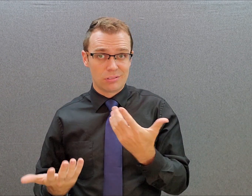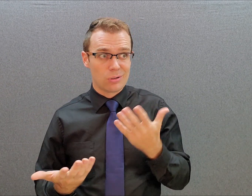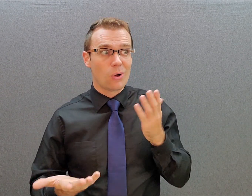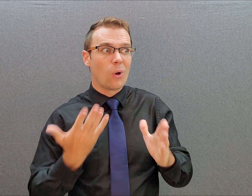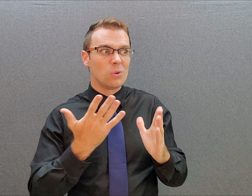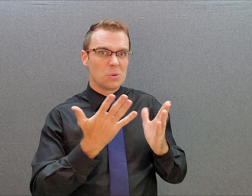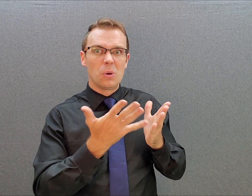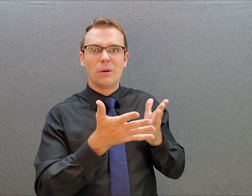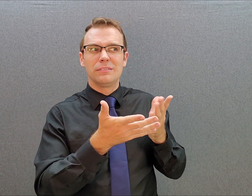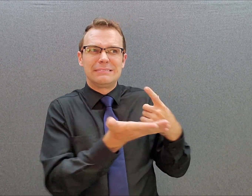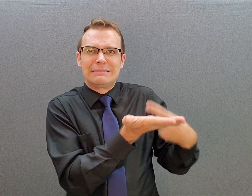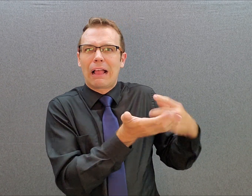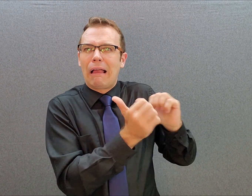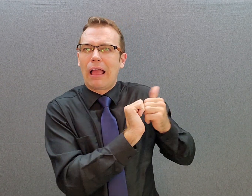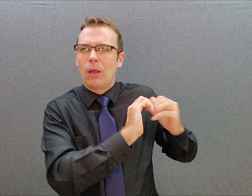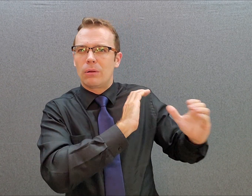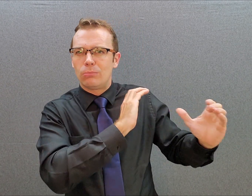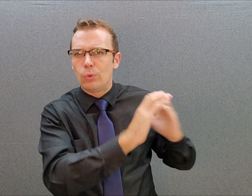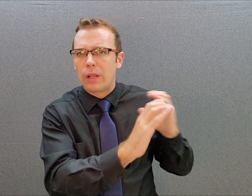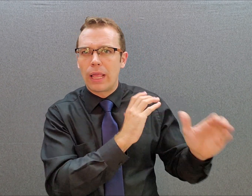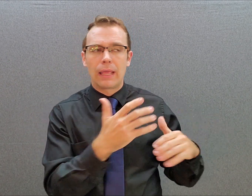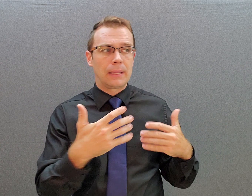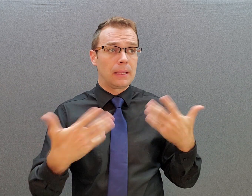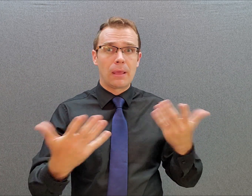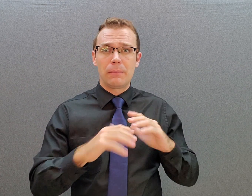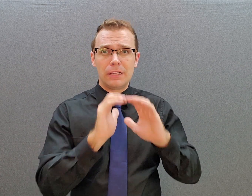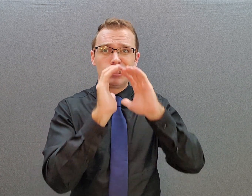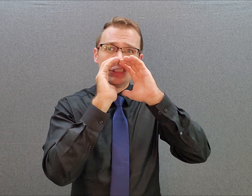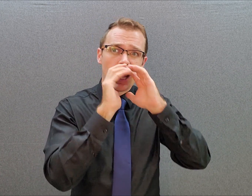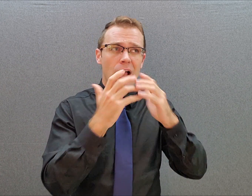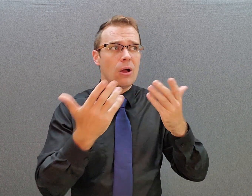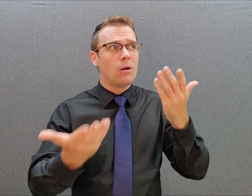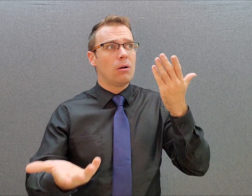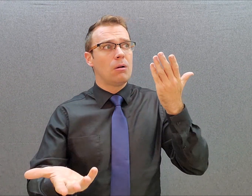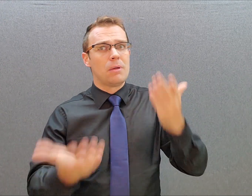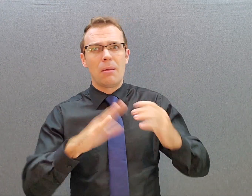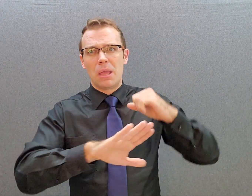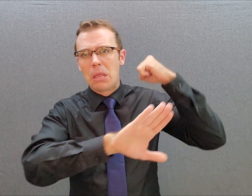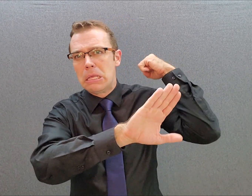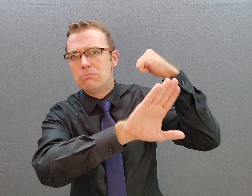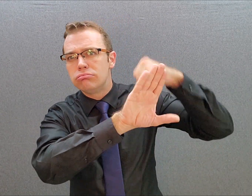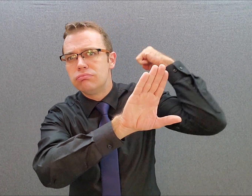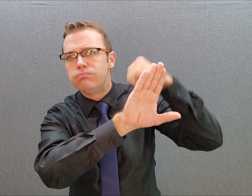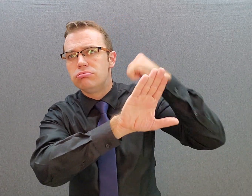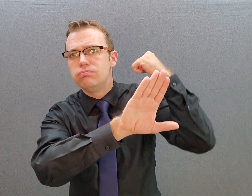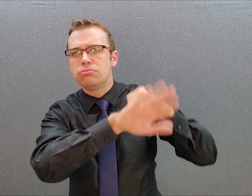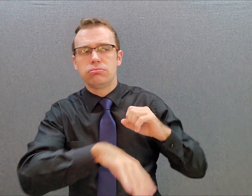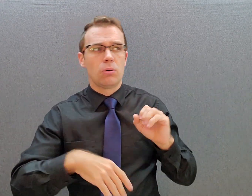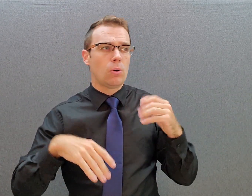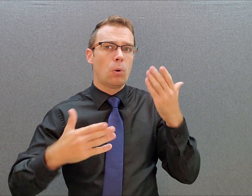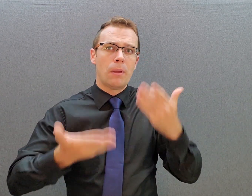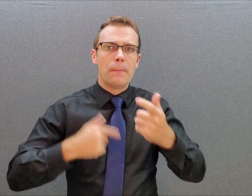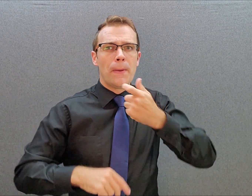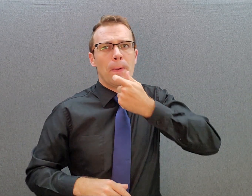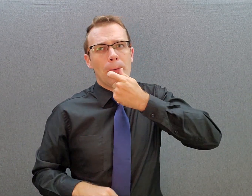both understand. Signals can be shouting, knocking on the wall, or using a whistle, bell,